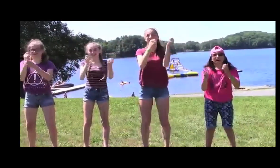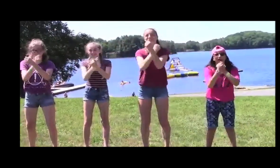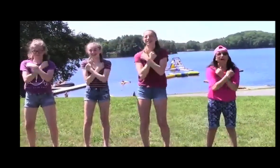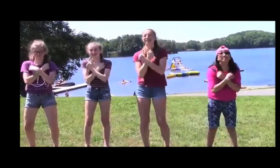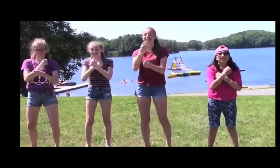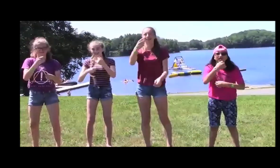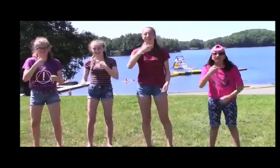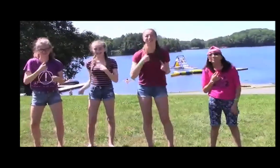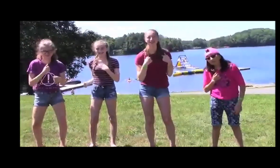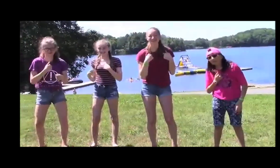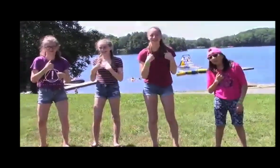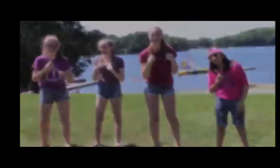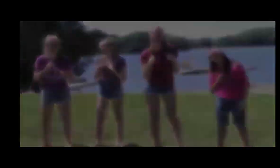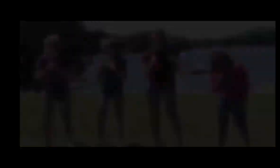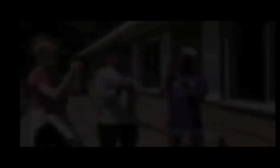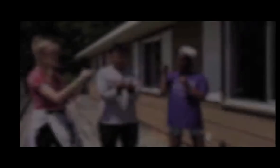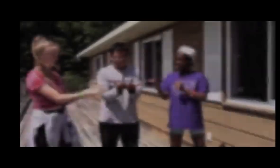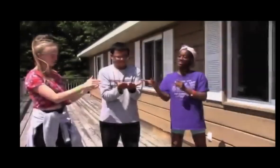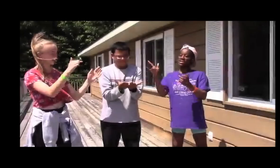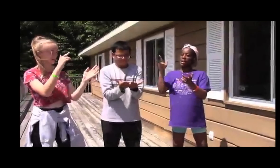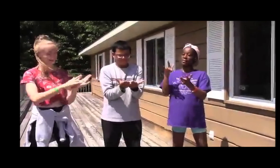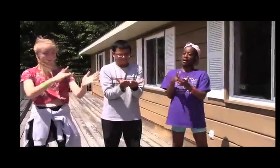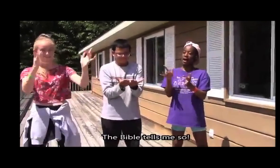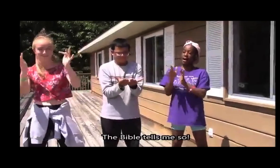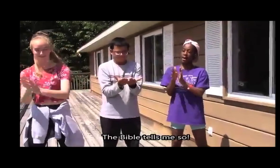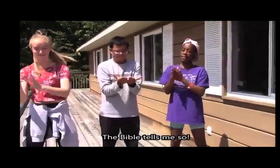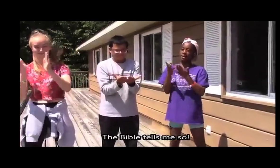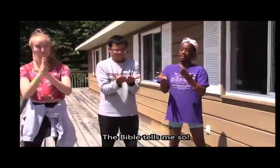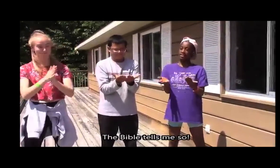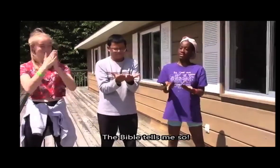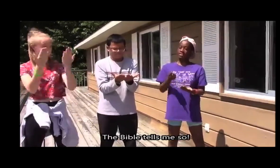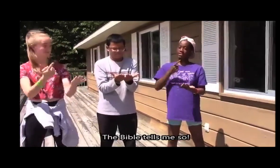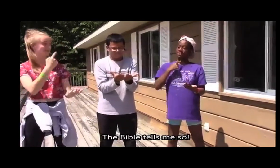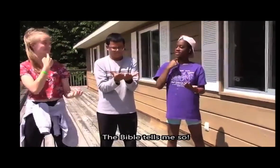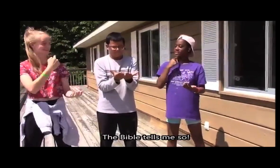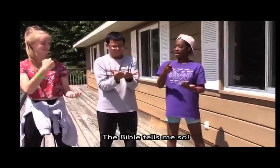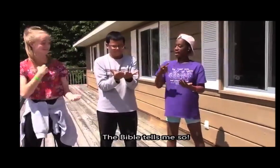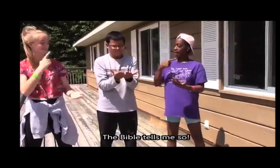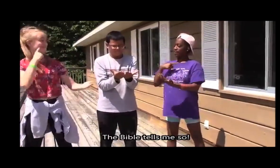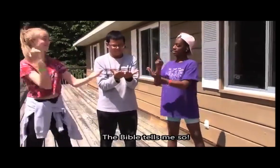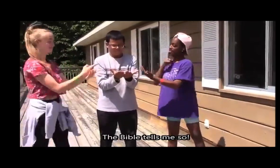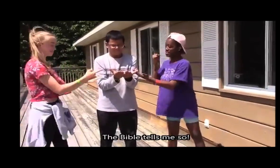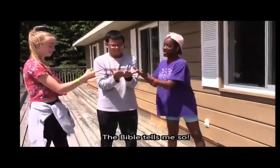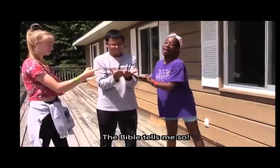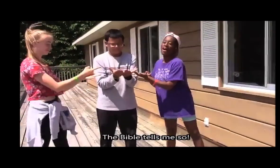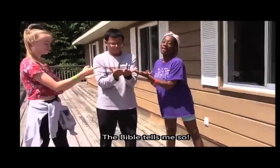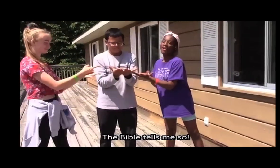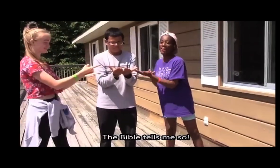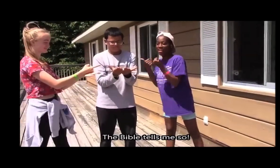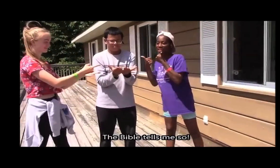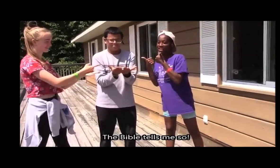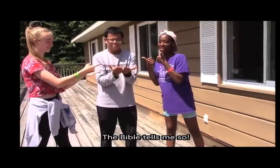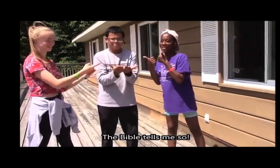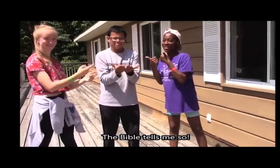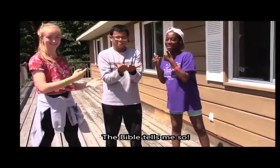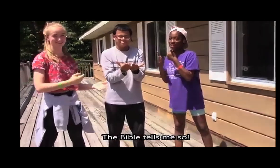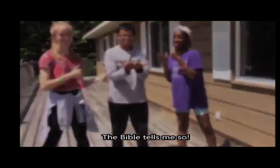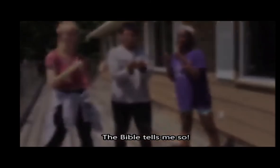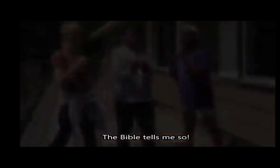yes. Jesus loves me, yes. Jesus loves me, this I know. When I say